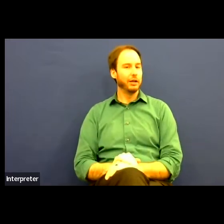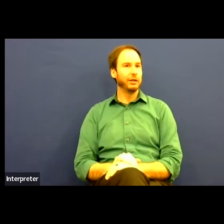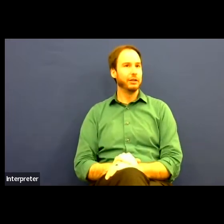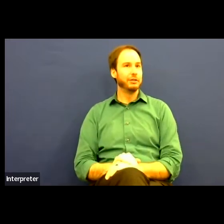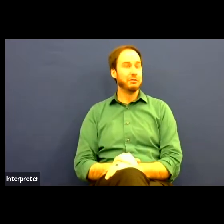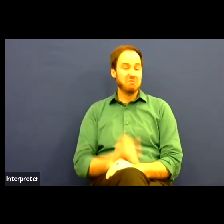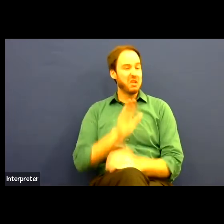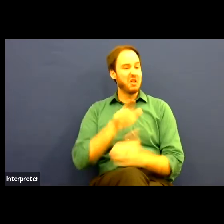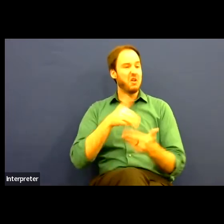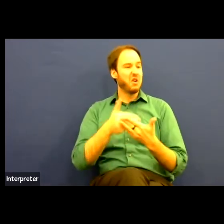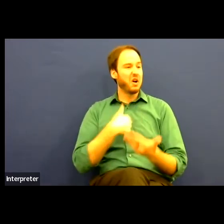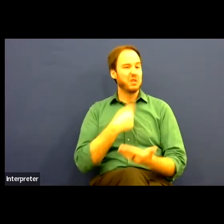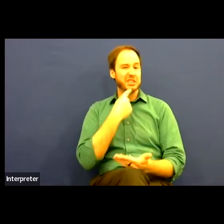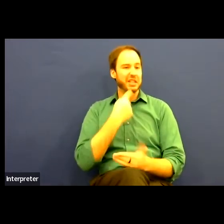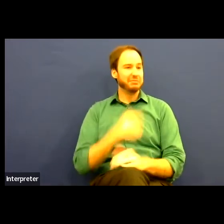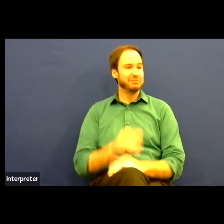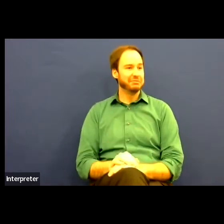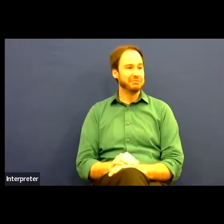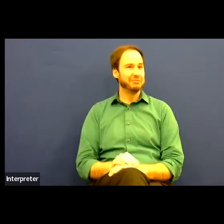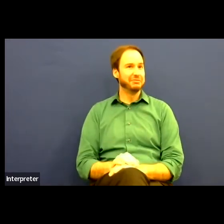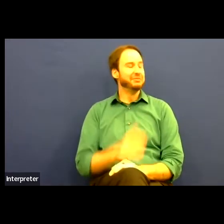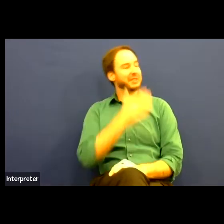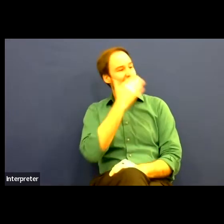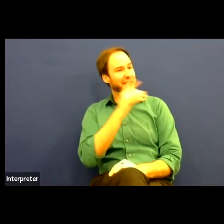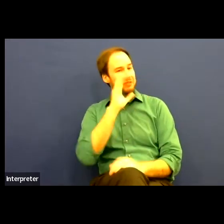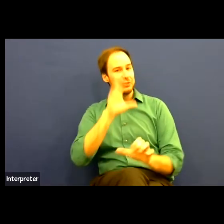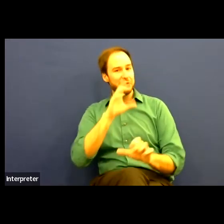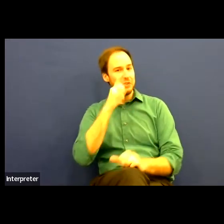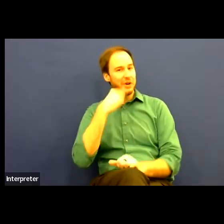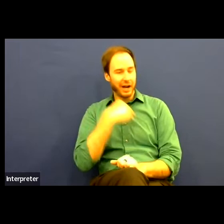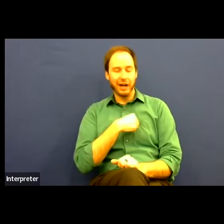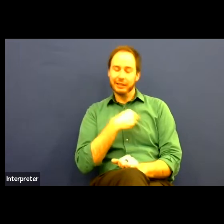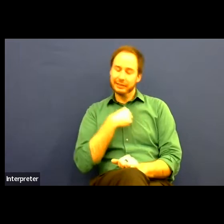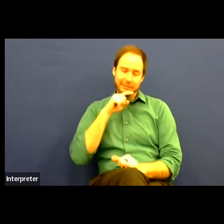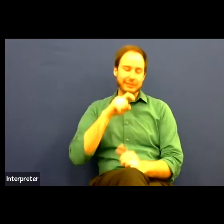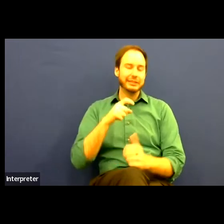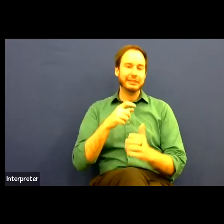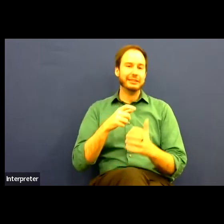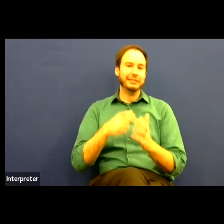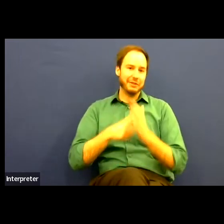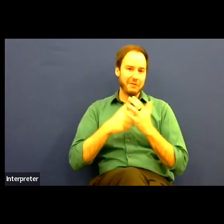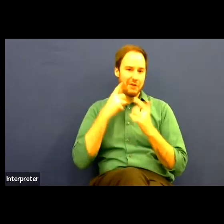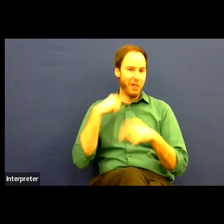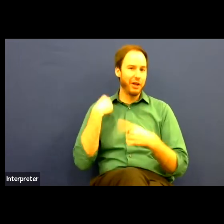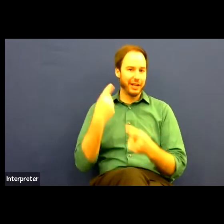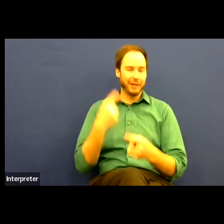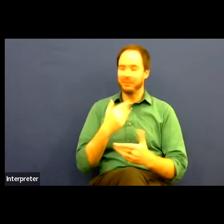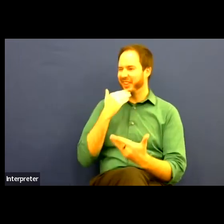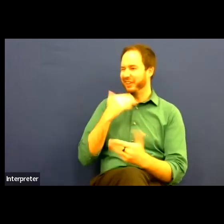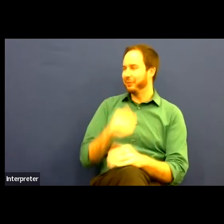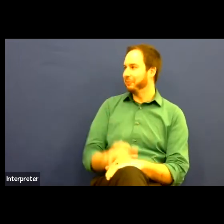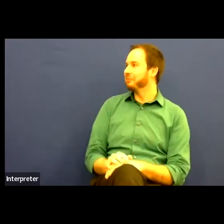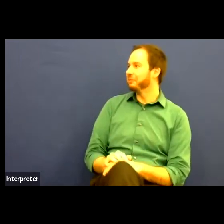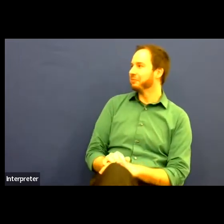guess that's all I've got to say. Sounds Thanks good. for doing that, what's really needed. Thank you.